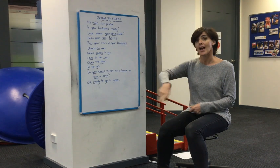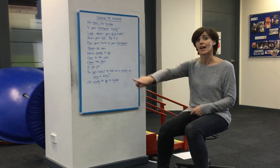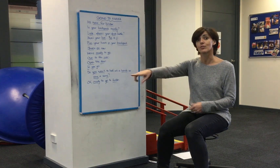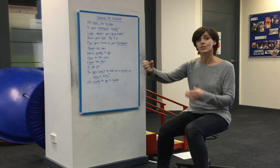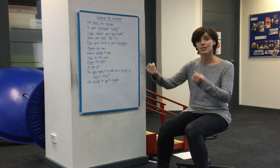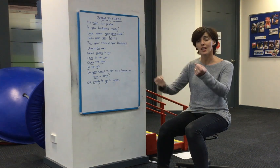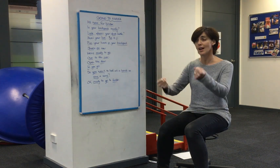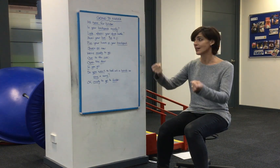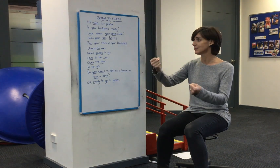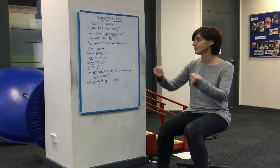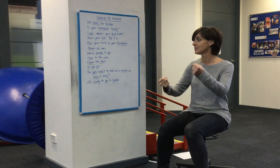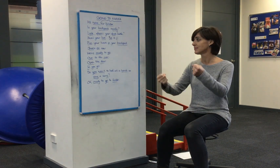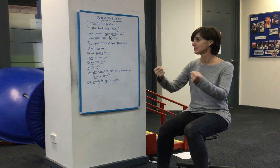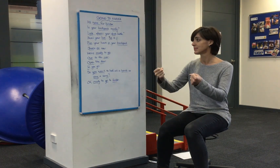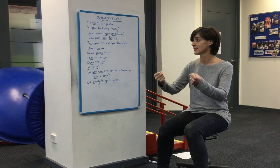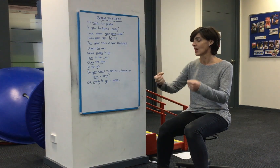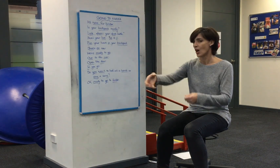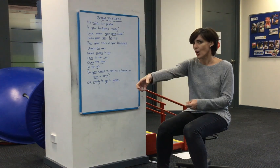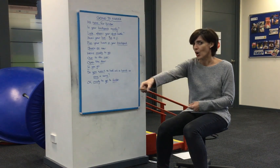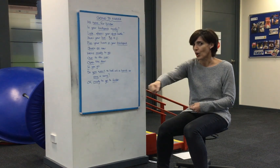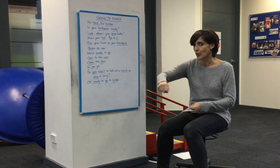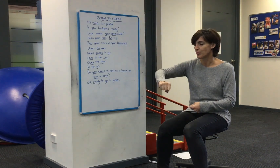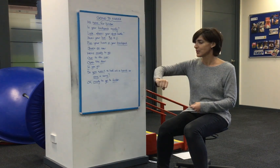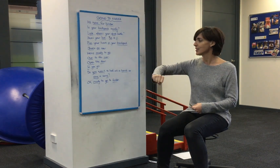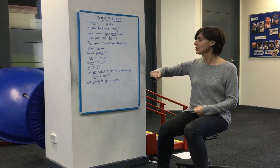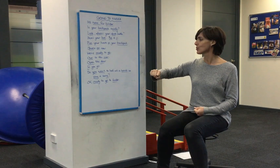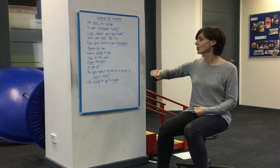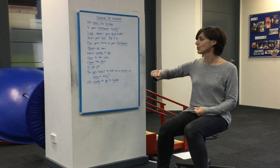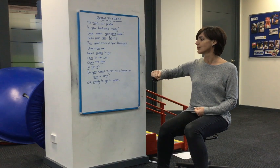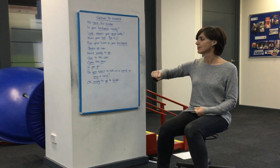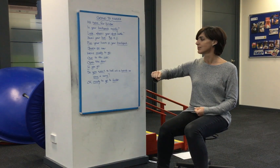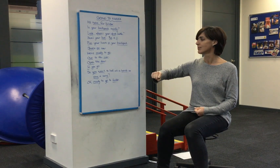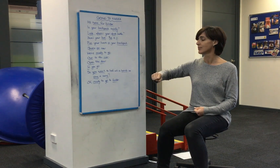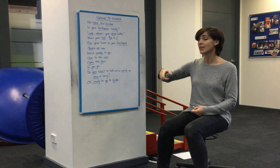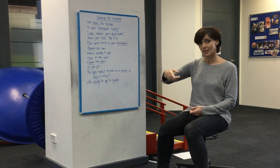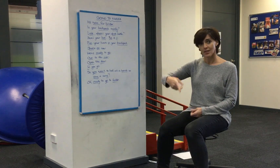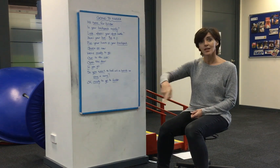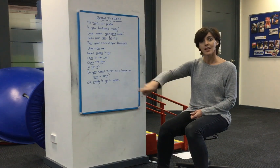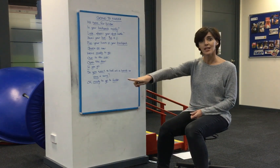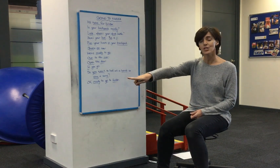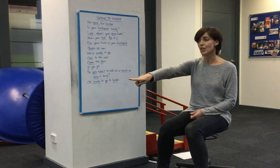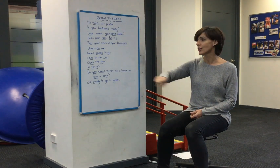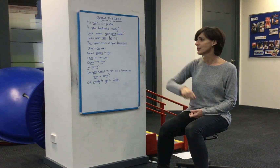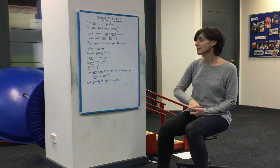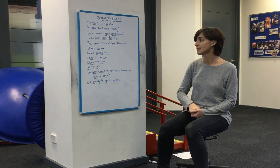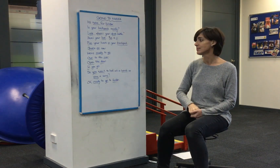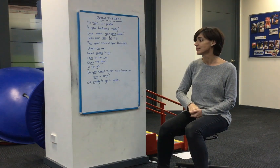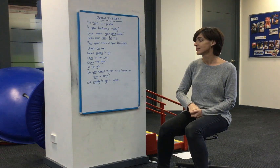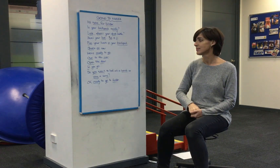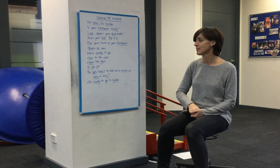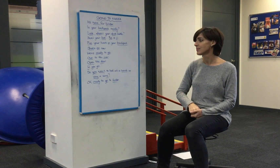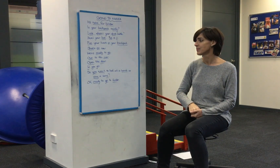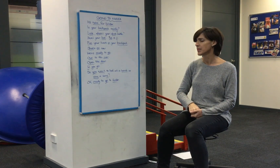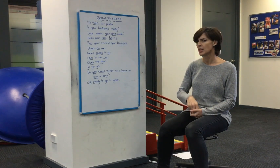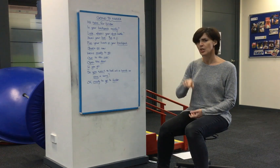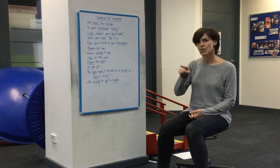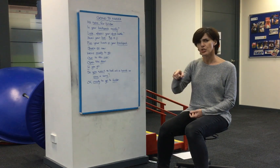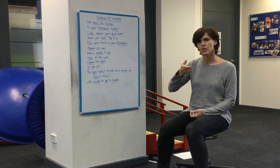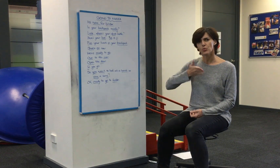Out to the car. Open the door. In you go. Do you want